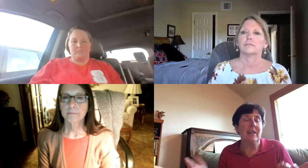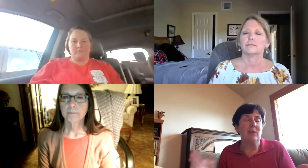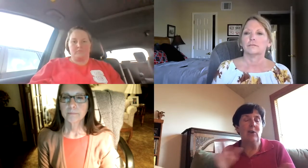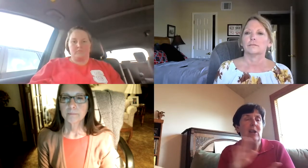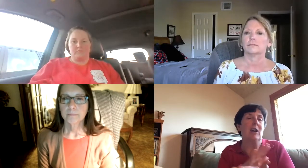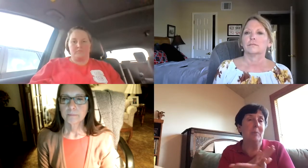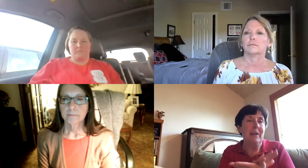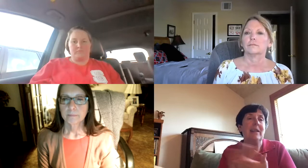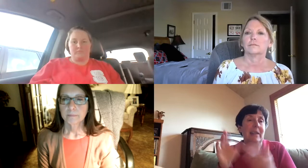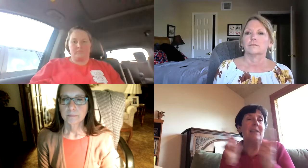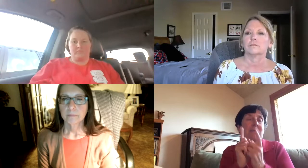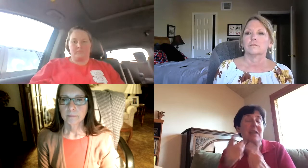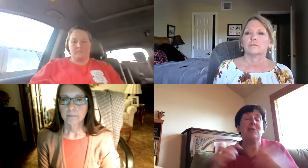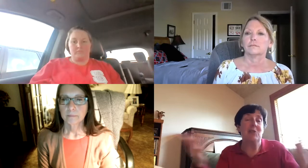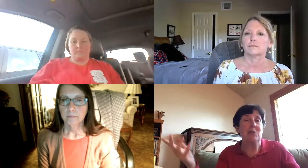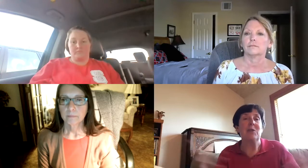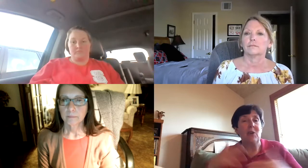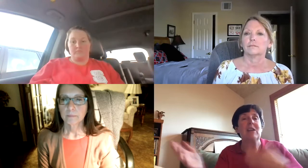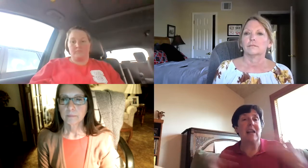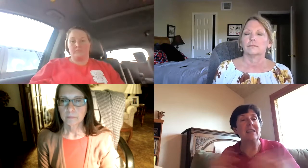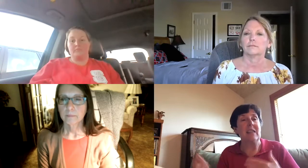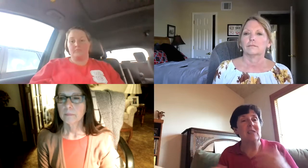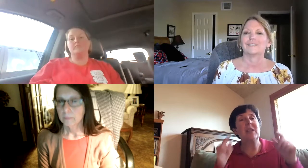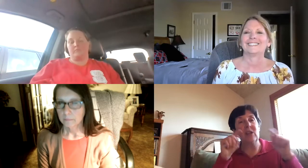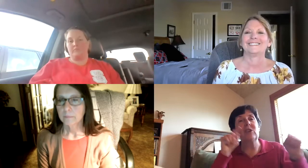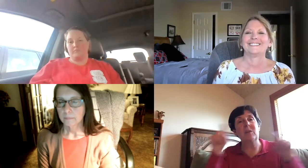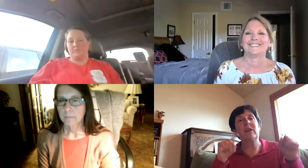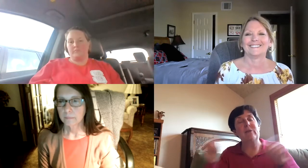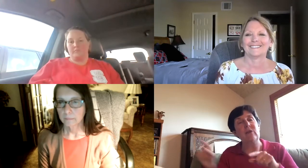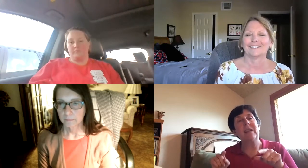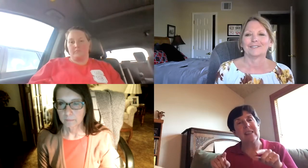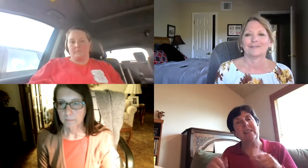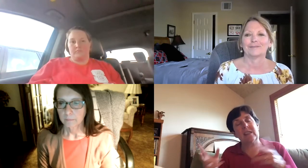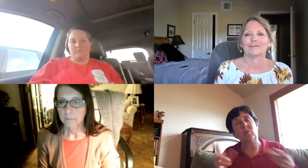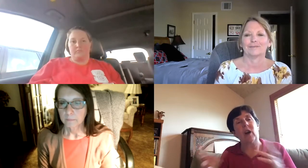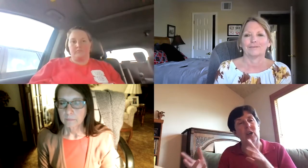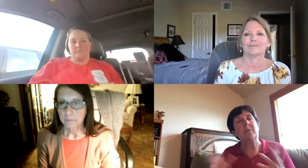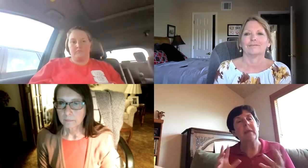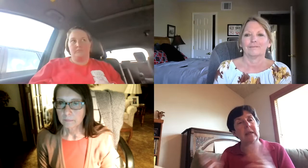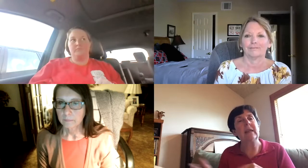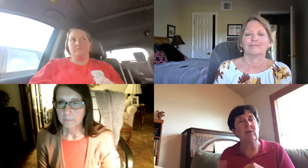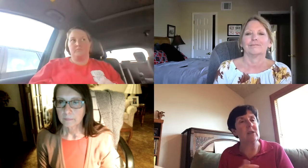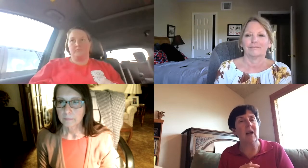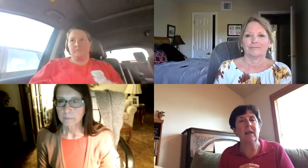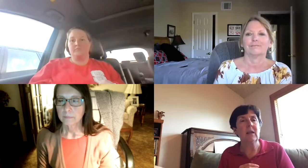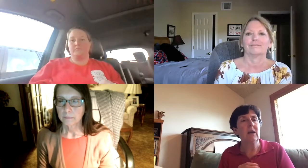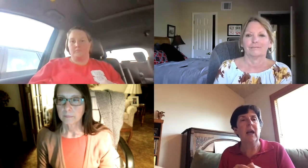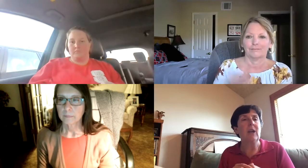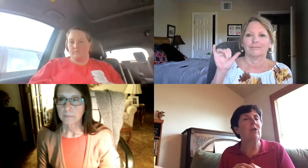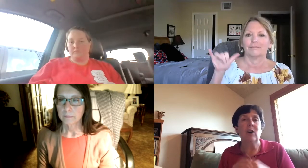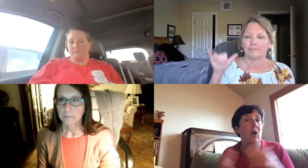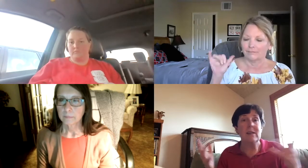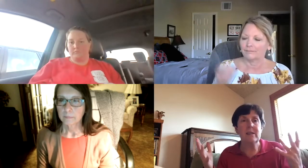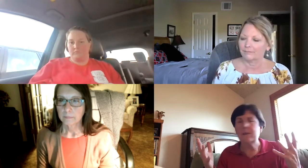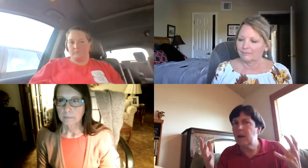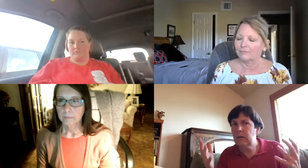Obviously, you know, it's not going to be clean to meet you and those kinds of things, but there's going to be a few instances where it could be either sign. And you